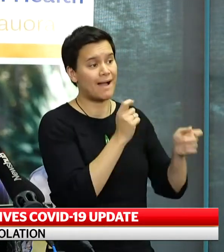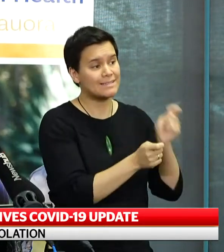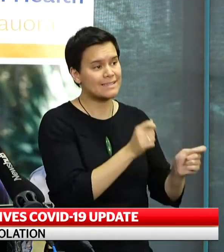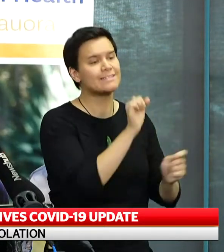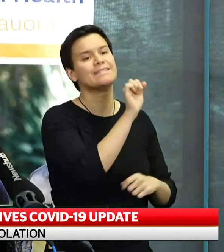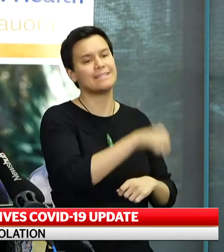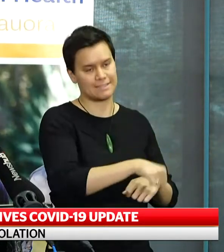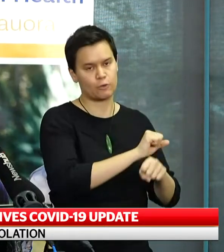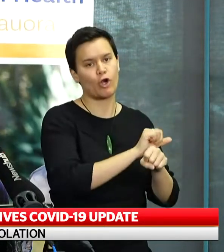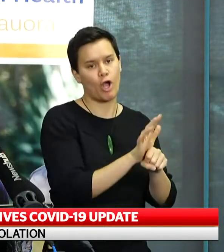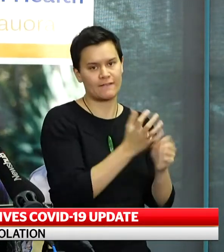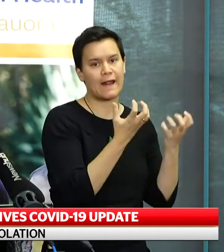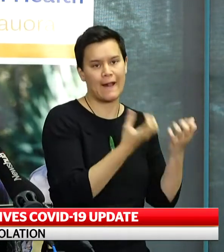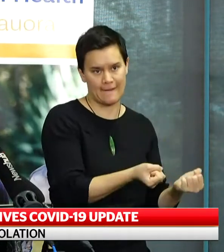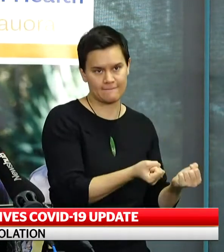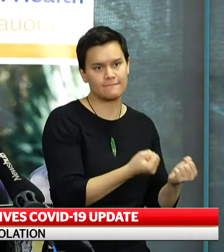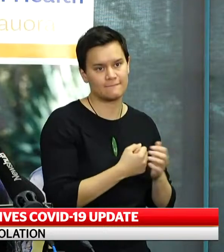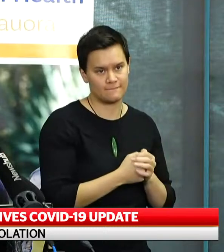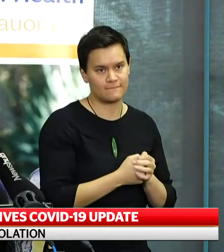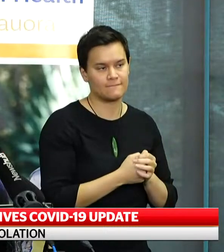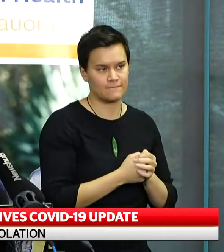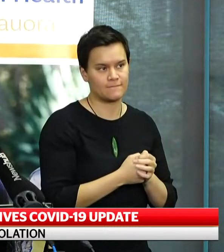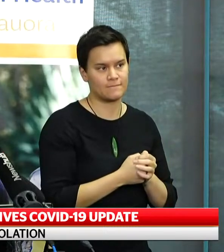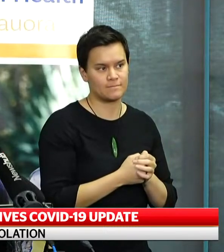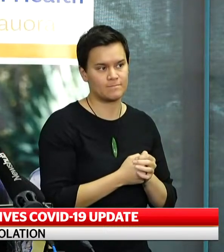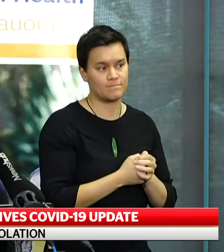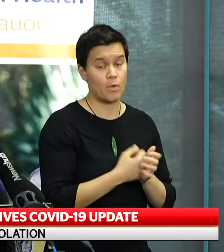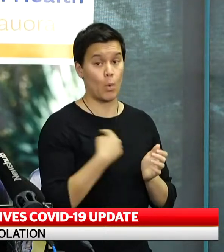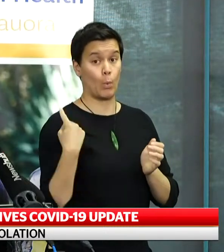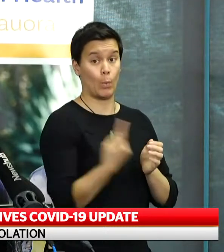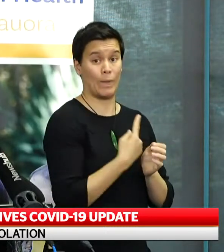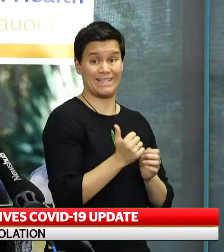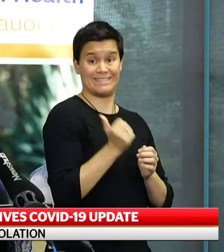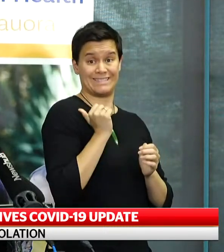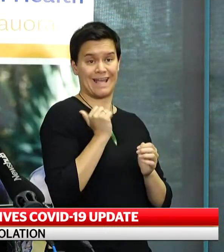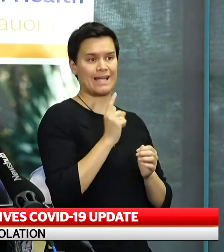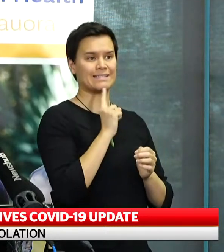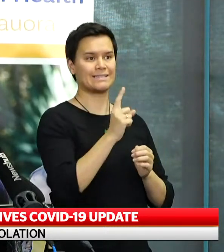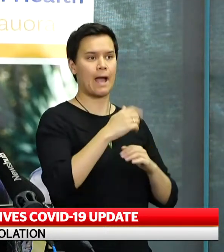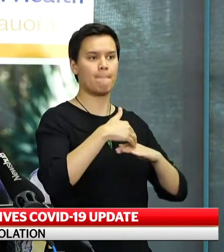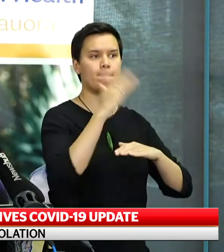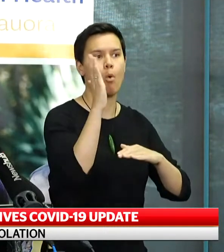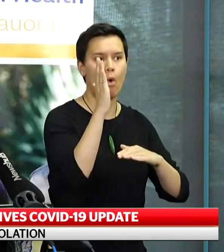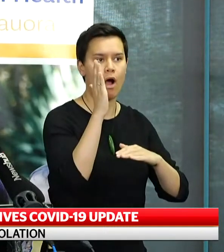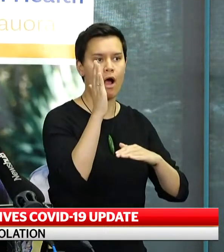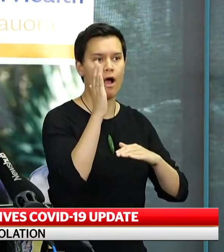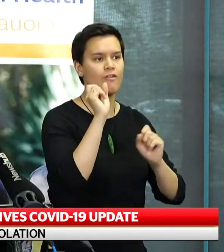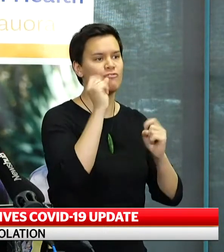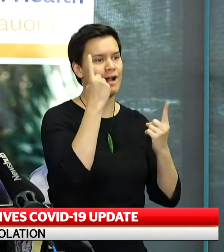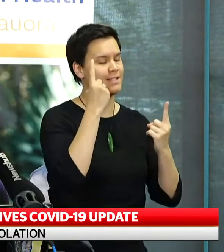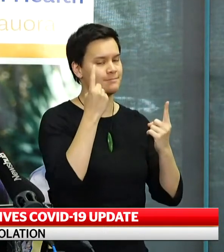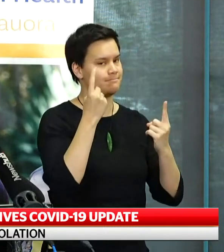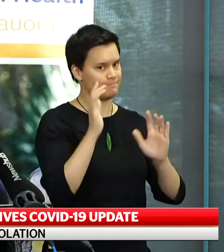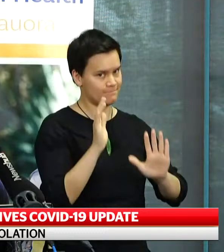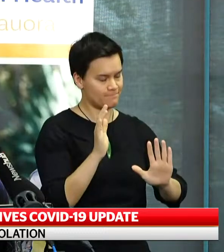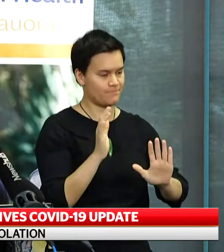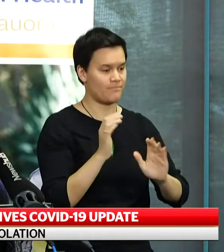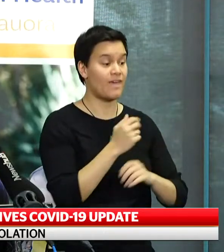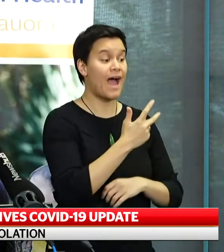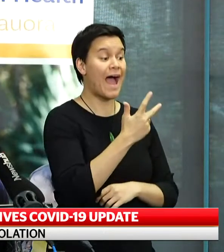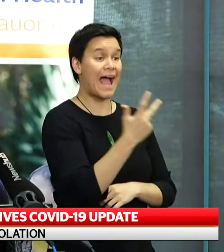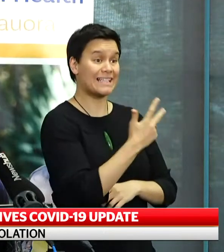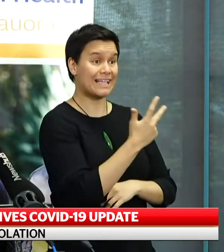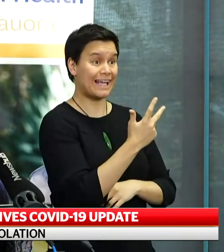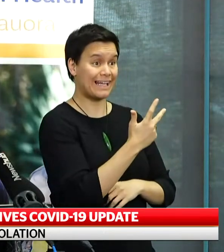positive for COVID-19. This is fewer than we had reported yesterday. 18 were identified at the routine day